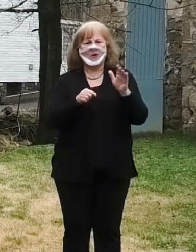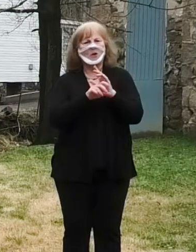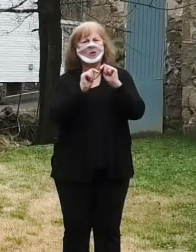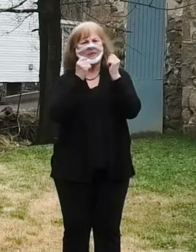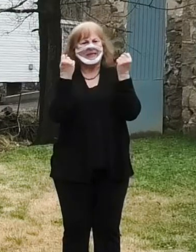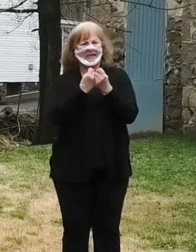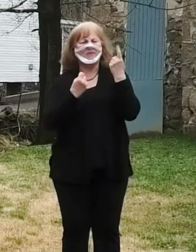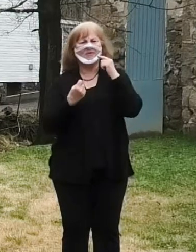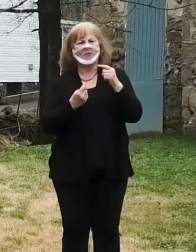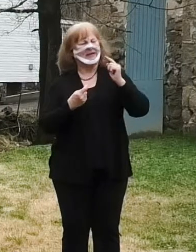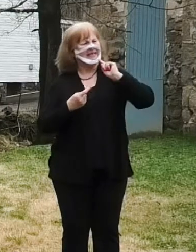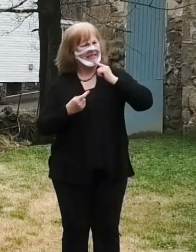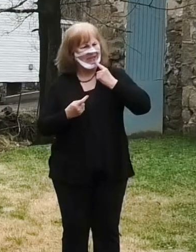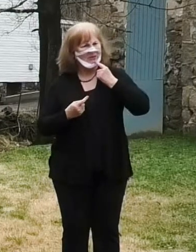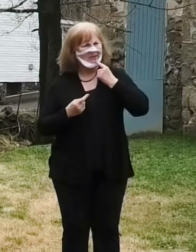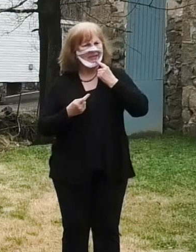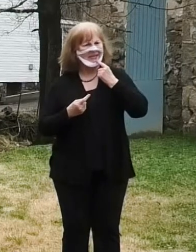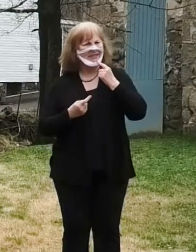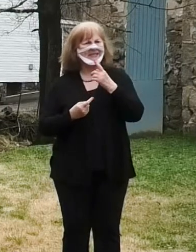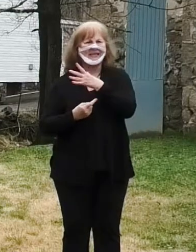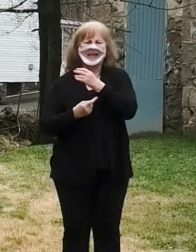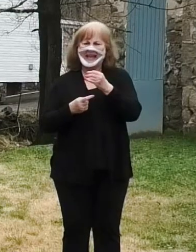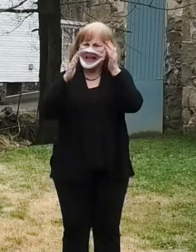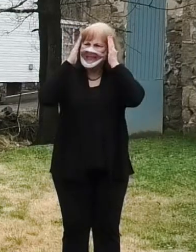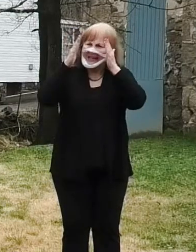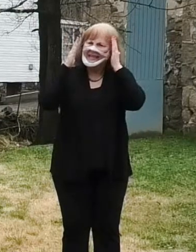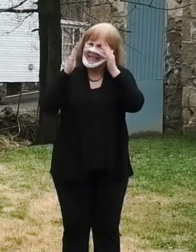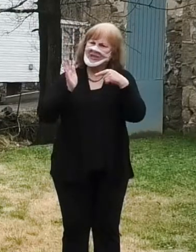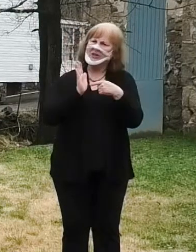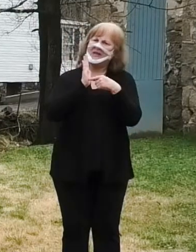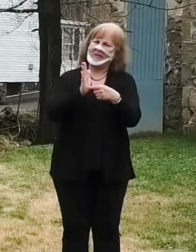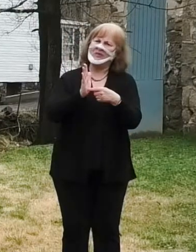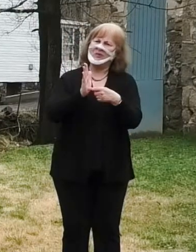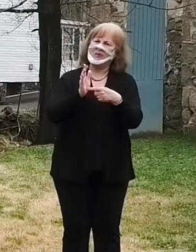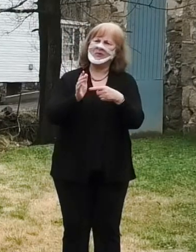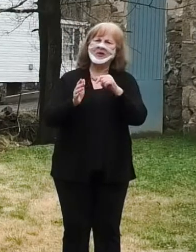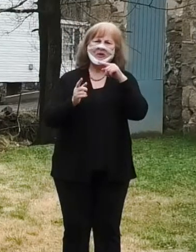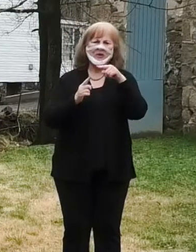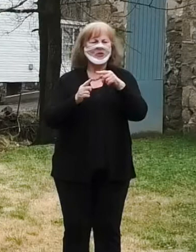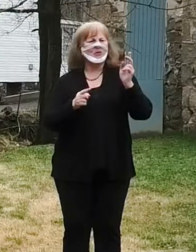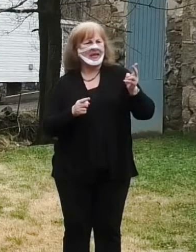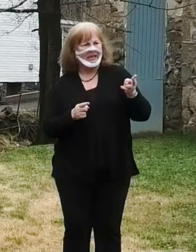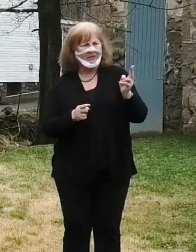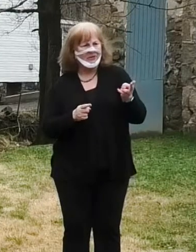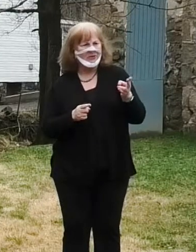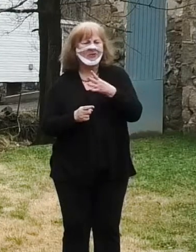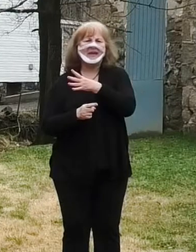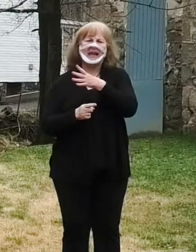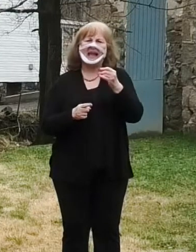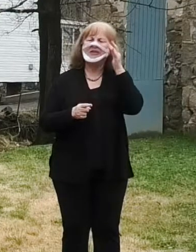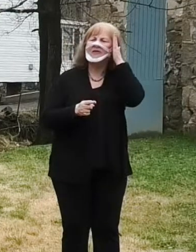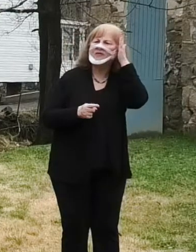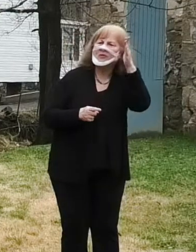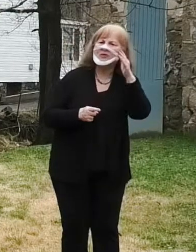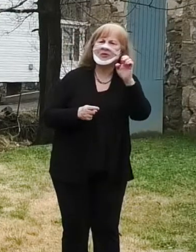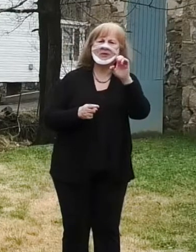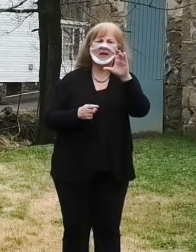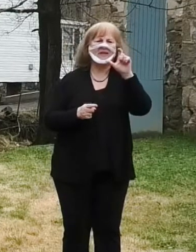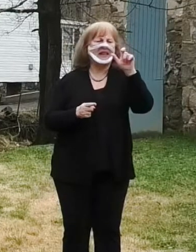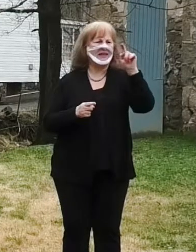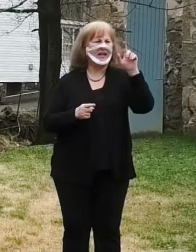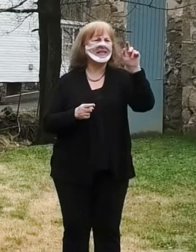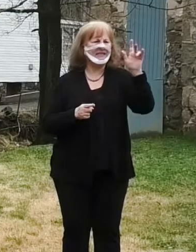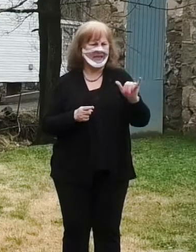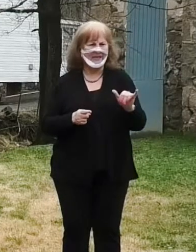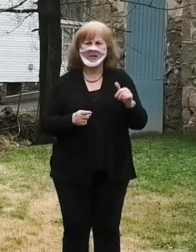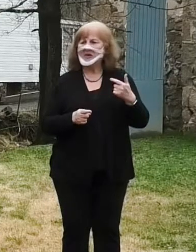there for the seriousness and the attention that they've shown to not only the history, but also the future of Ellicott City.